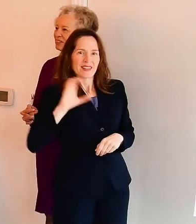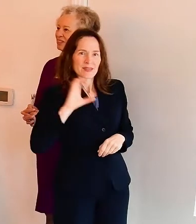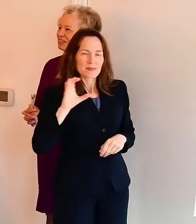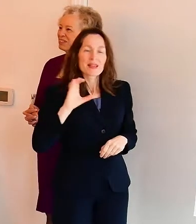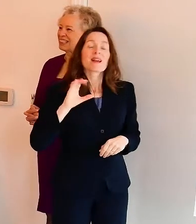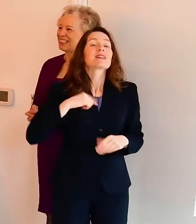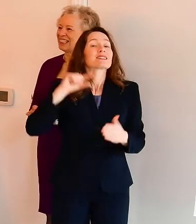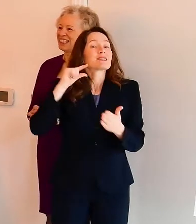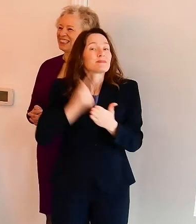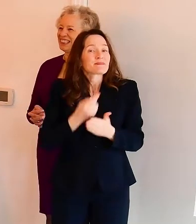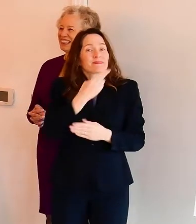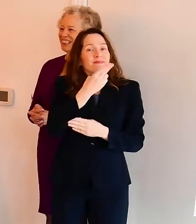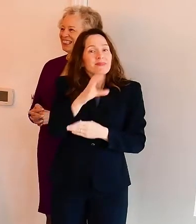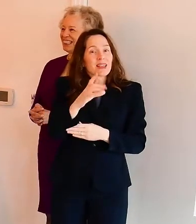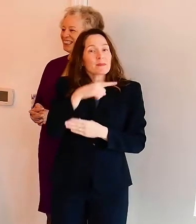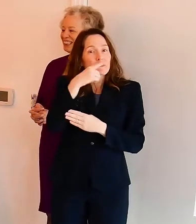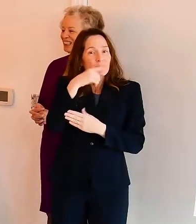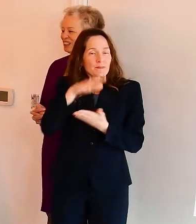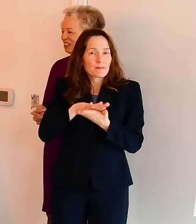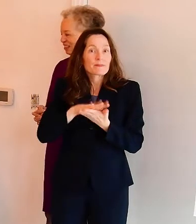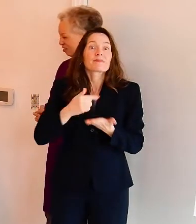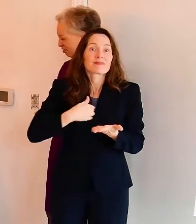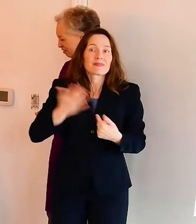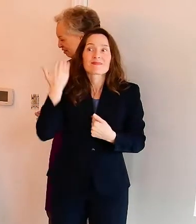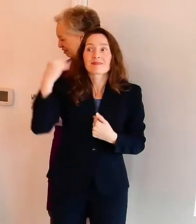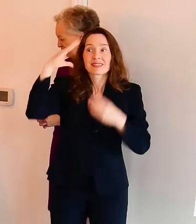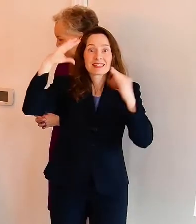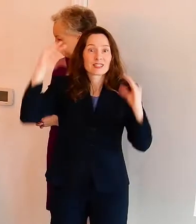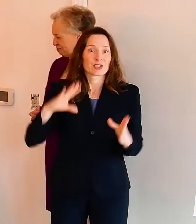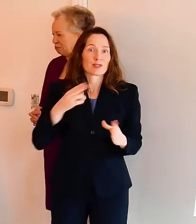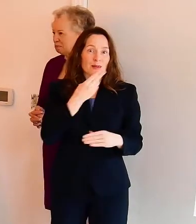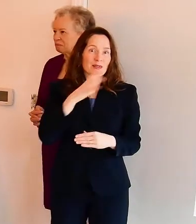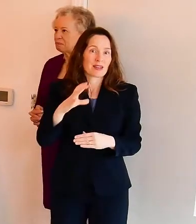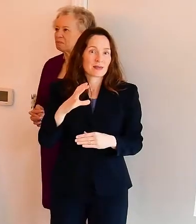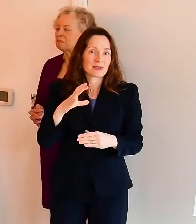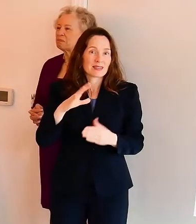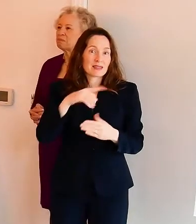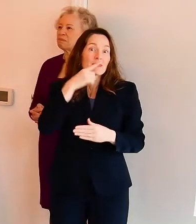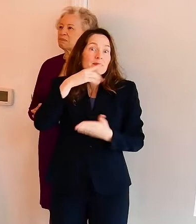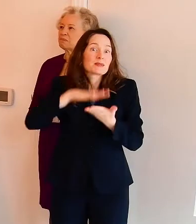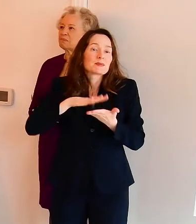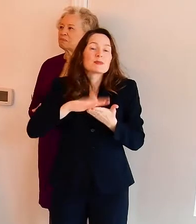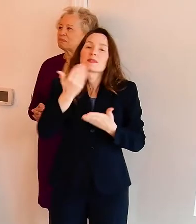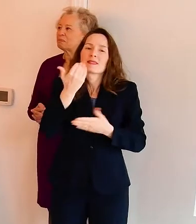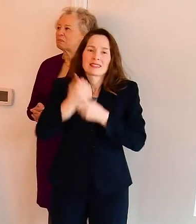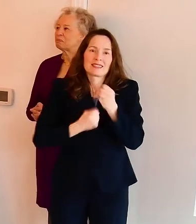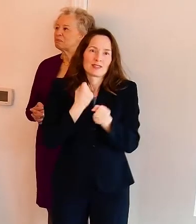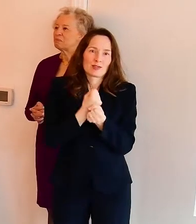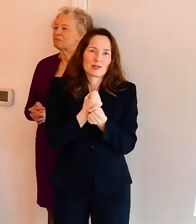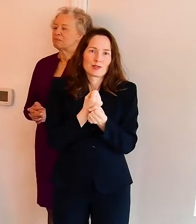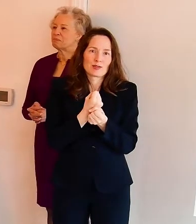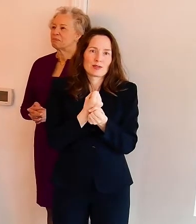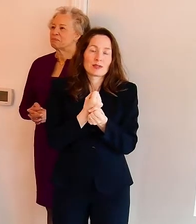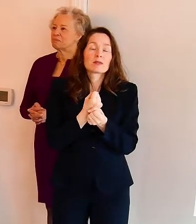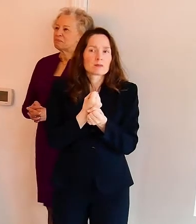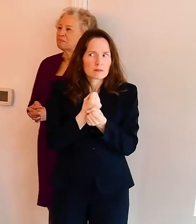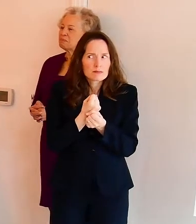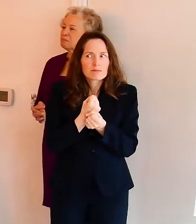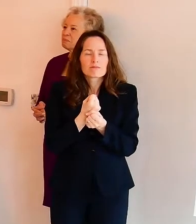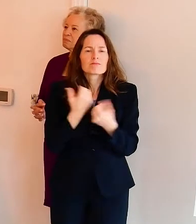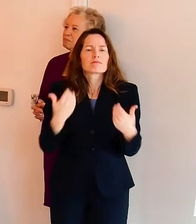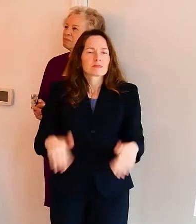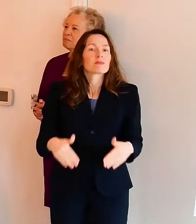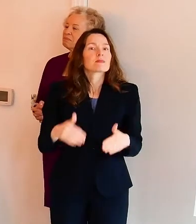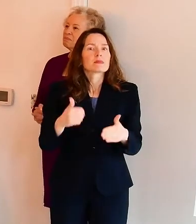whoop. And I was a teacher in the Howard County Public School System for 15 years. And it really helped me understand